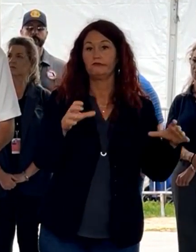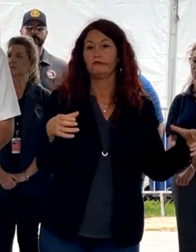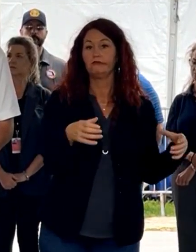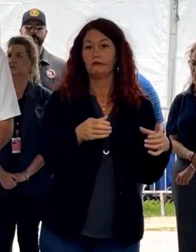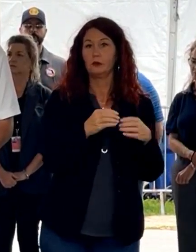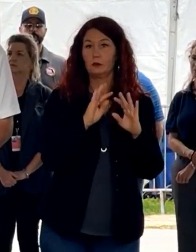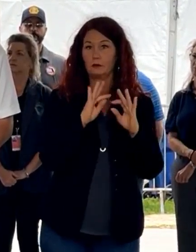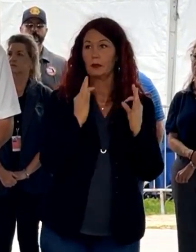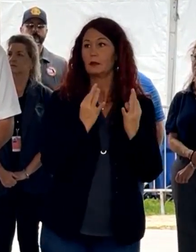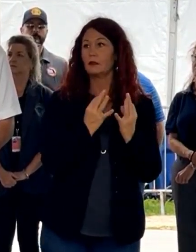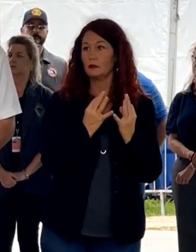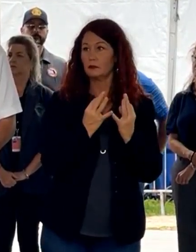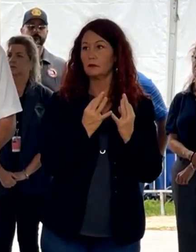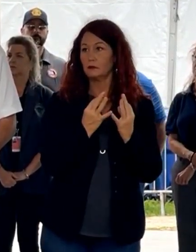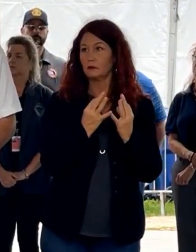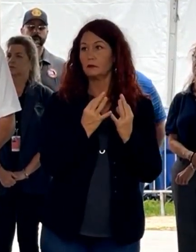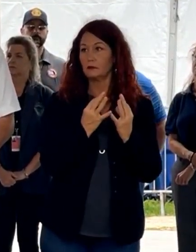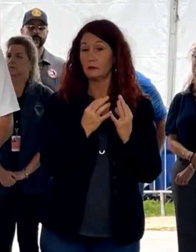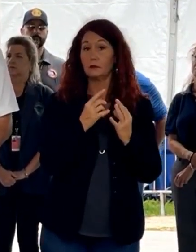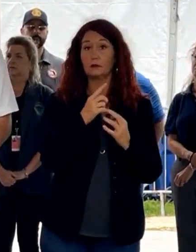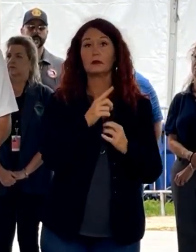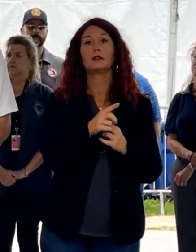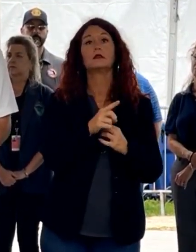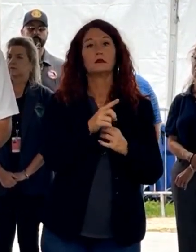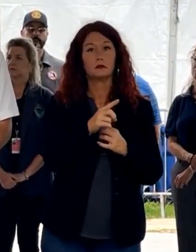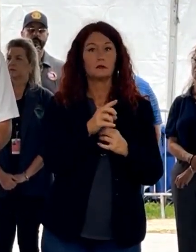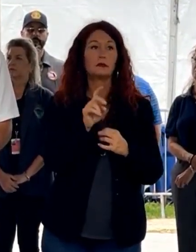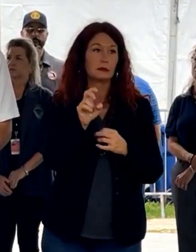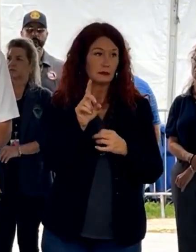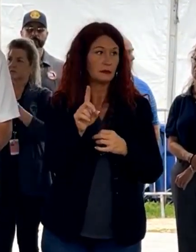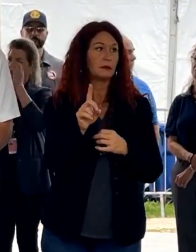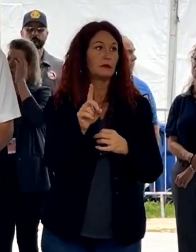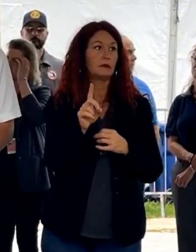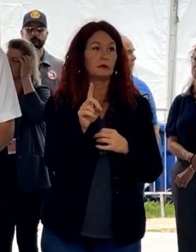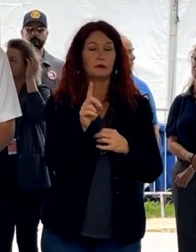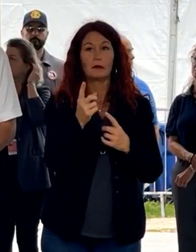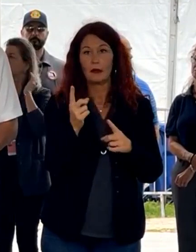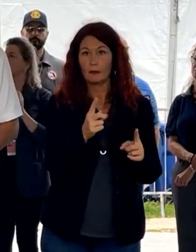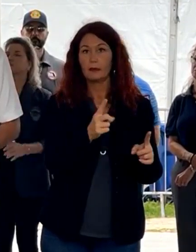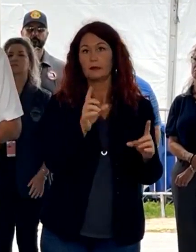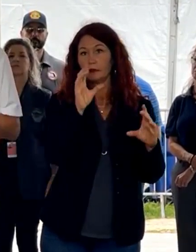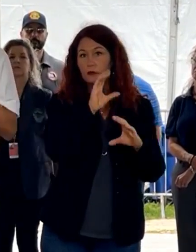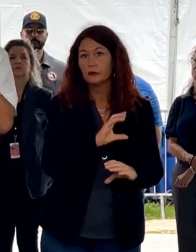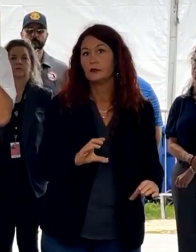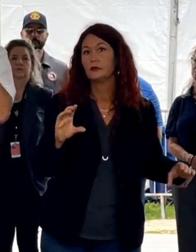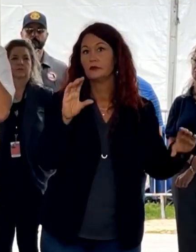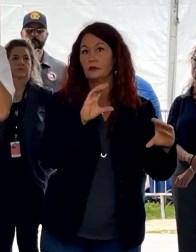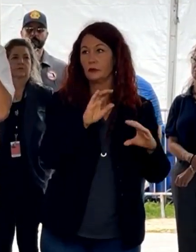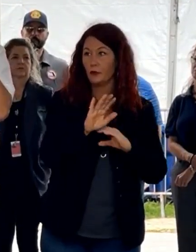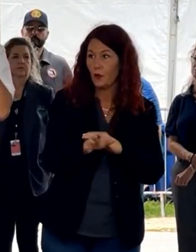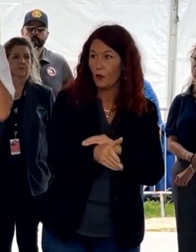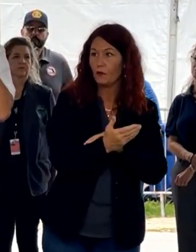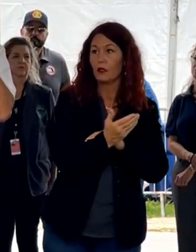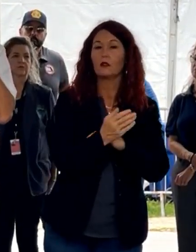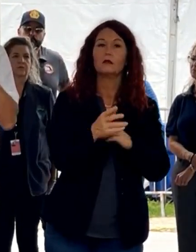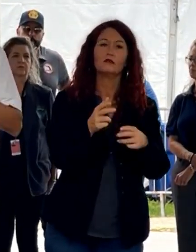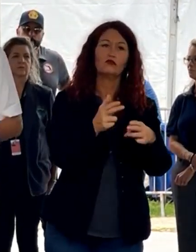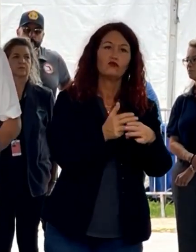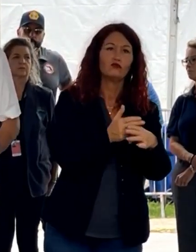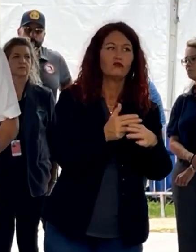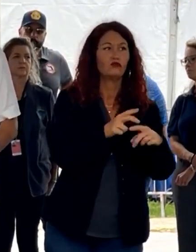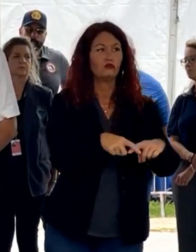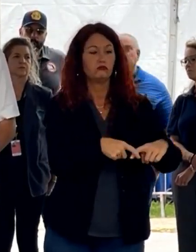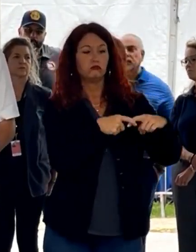learned that overnight the work did briefly stop regarding lightning, but has returned to full power.